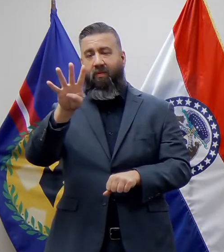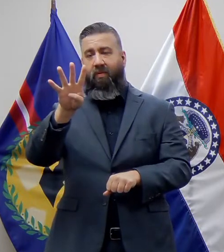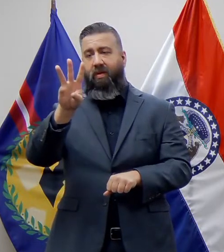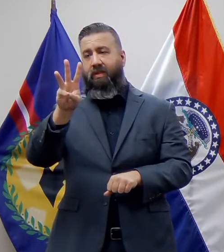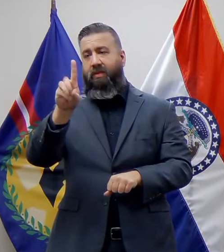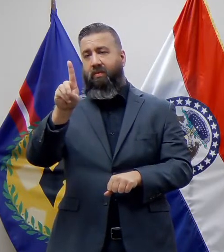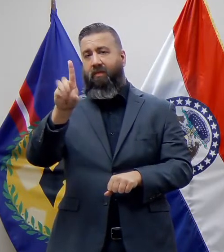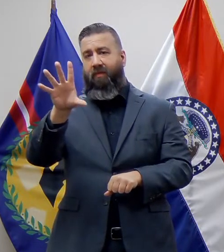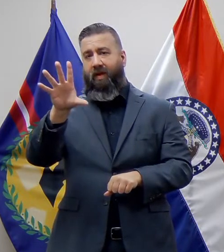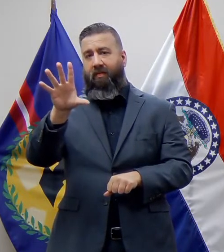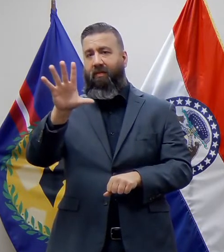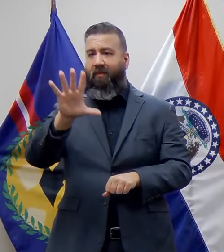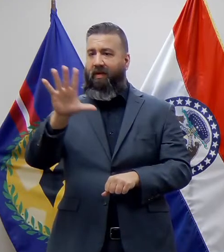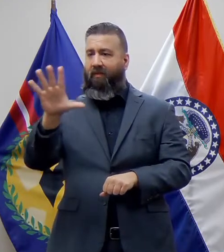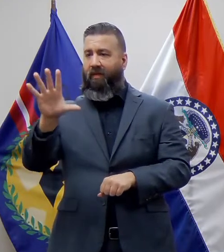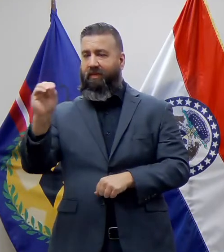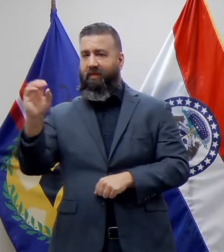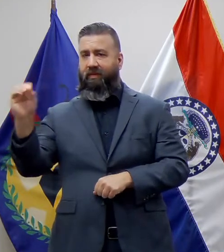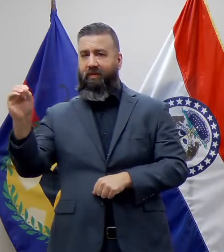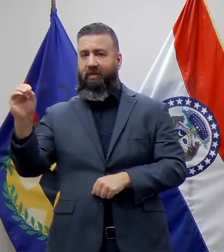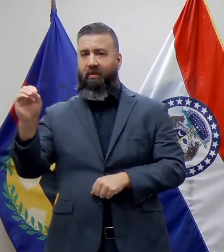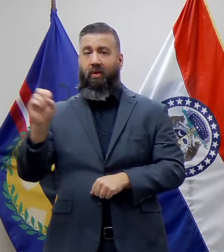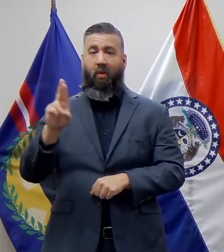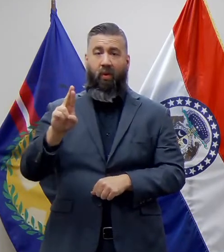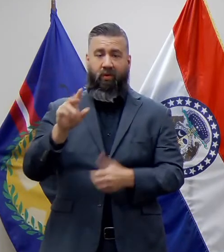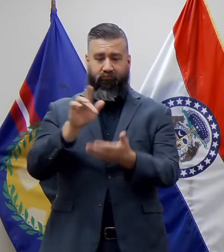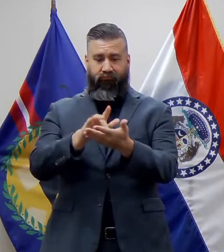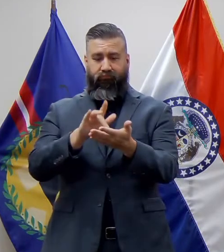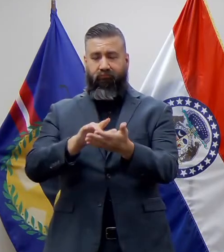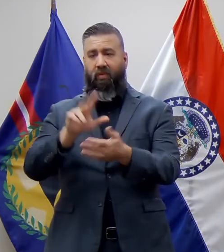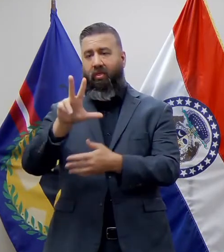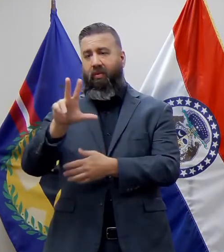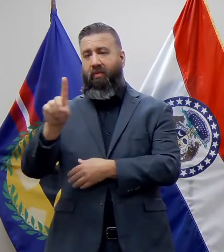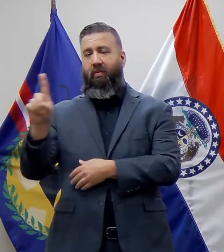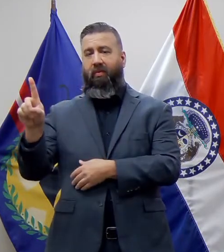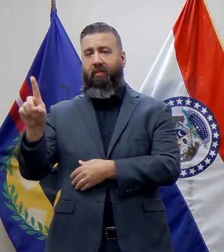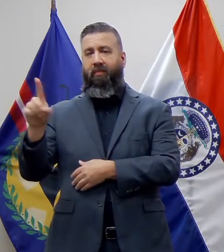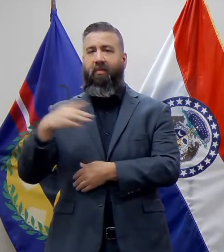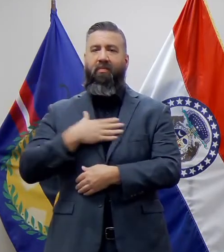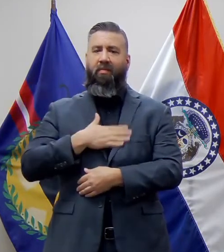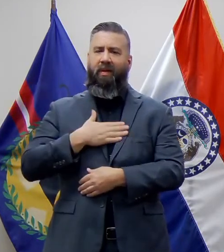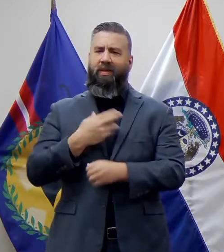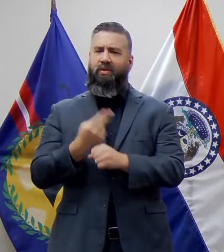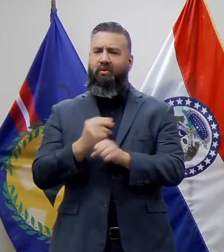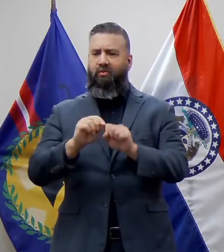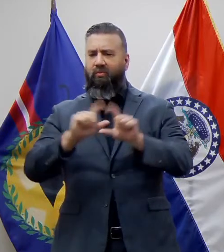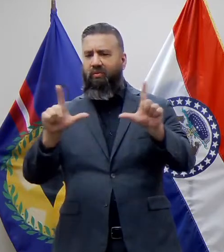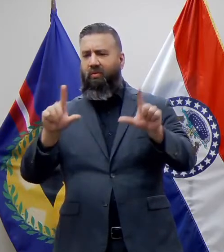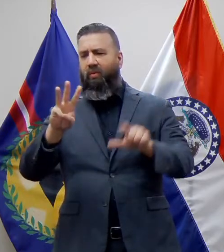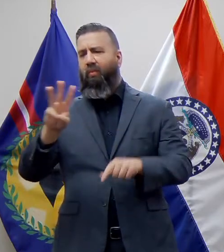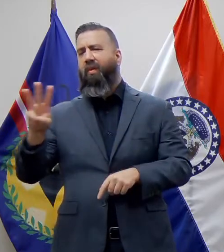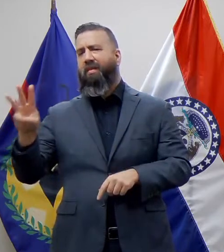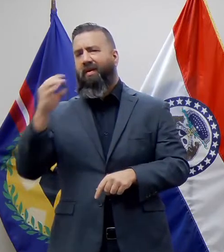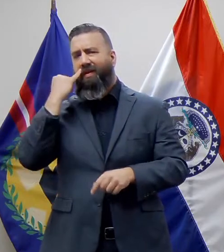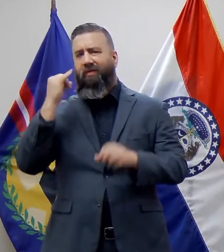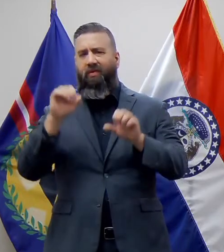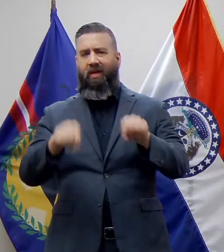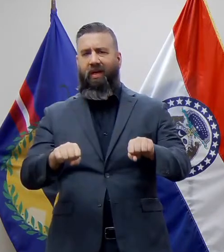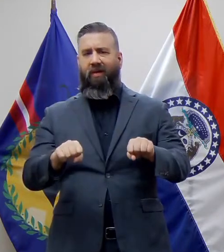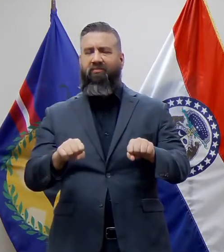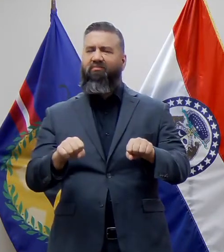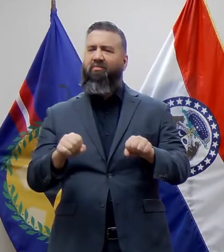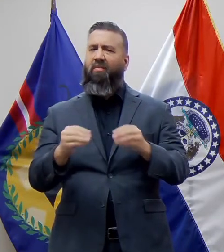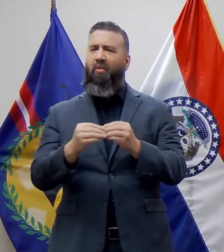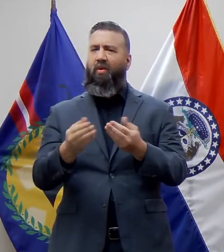314-615-5500 or simply 311. But please go through the website if you can. This will be quicker for you